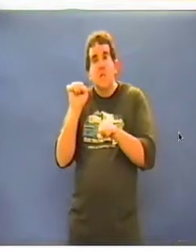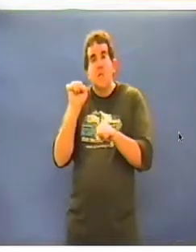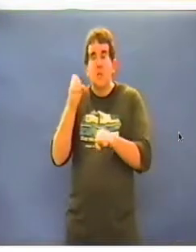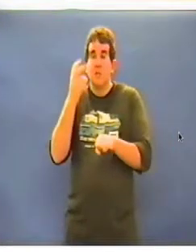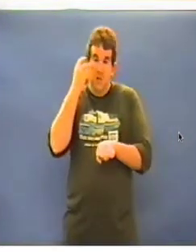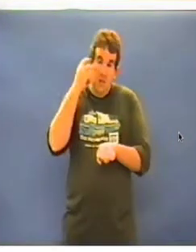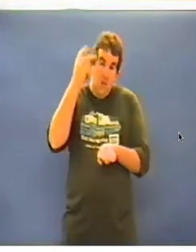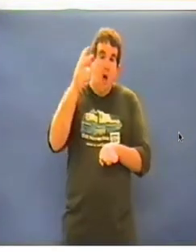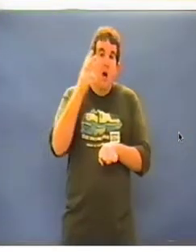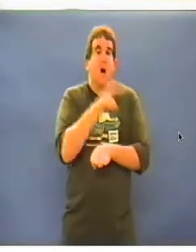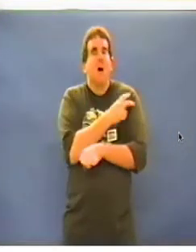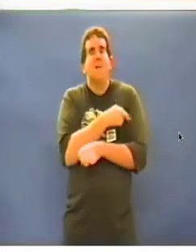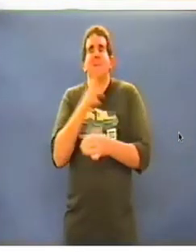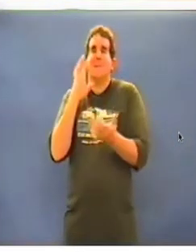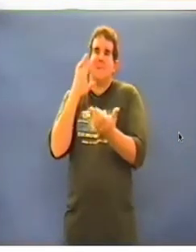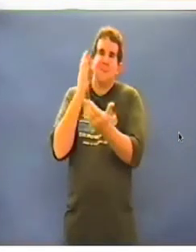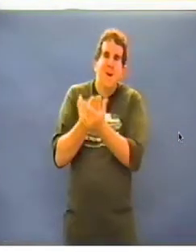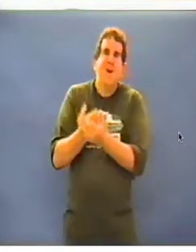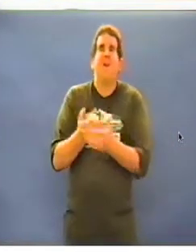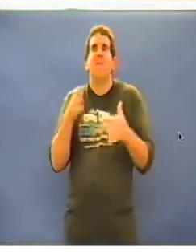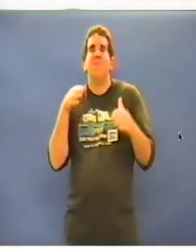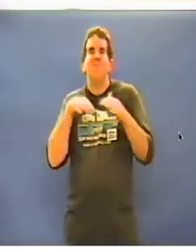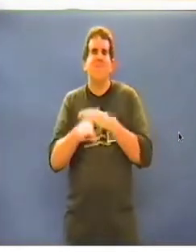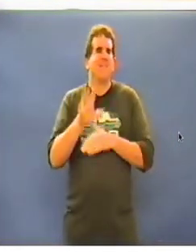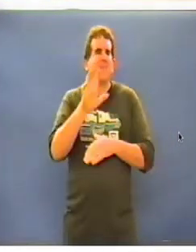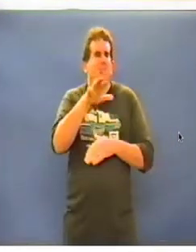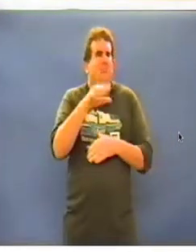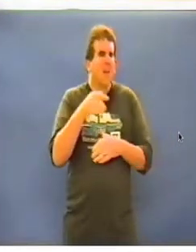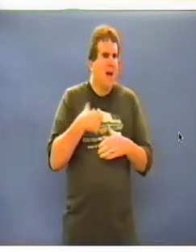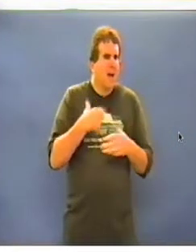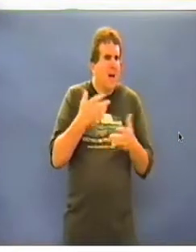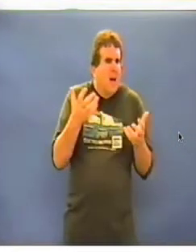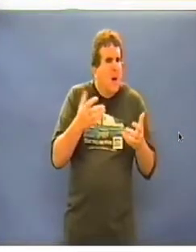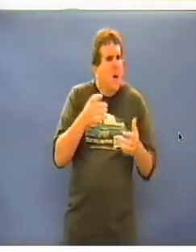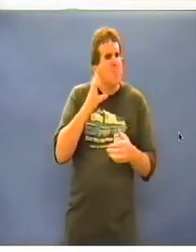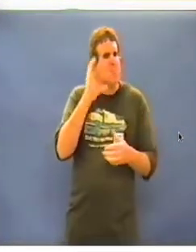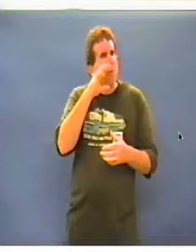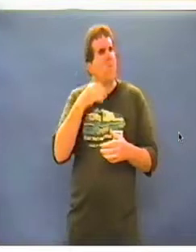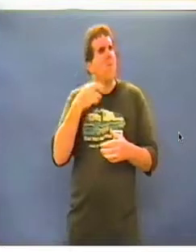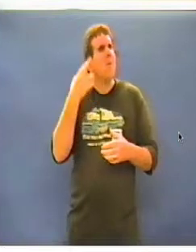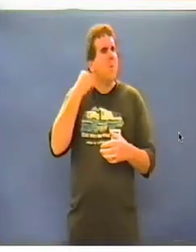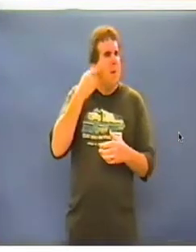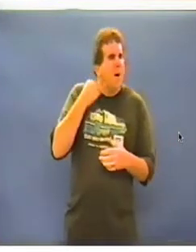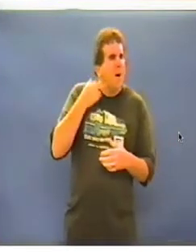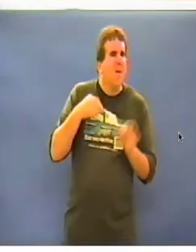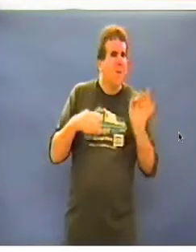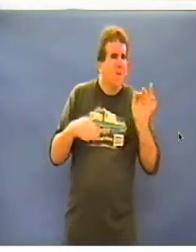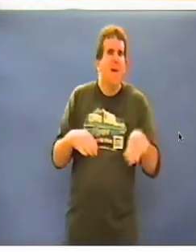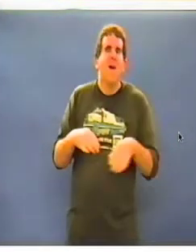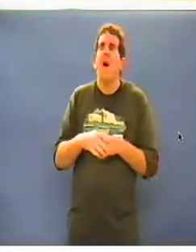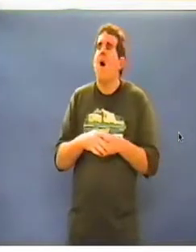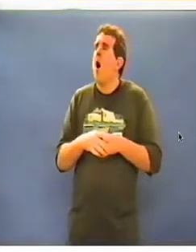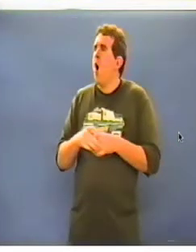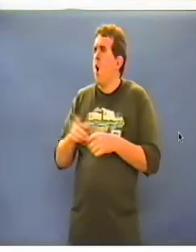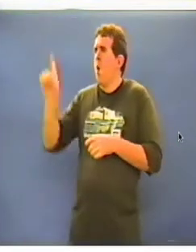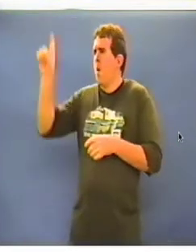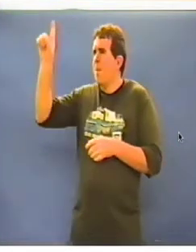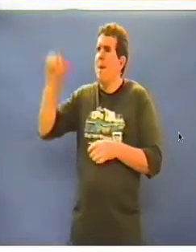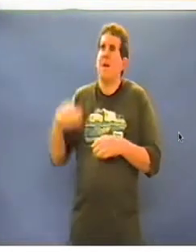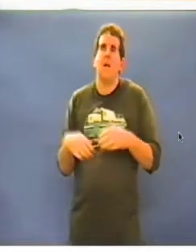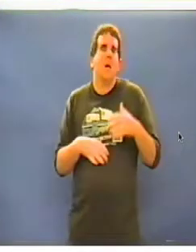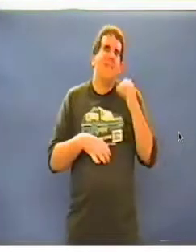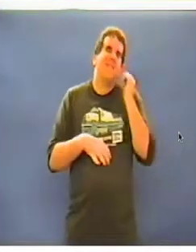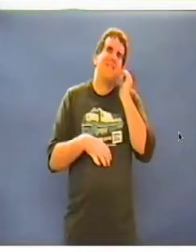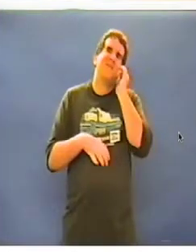we've gone a long ways. We've even passed some farms, and finally we arrive at the mental hospital.